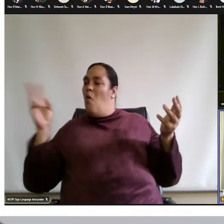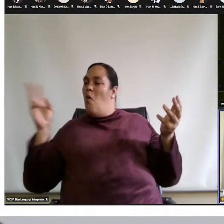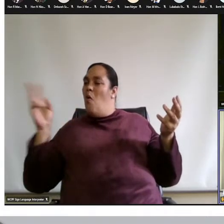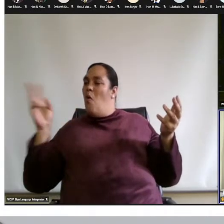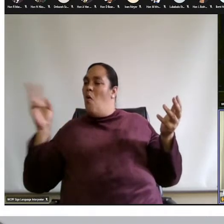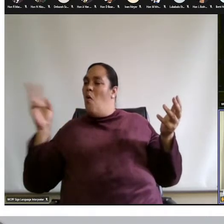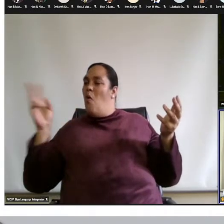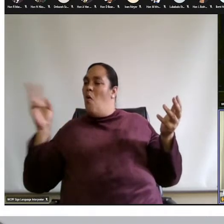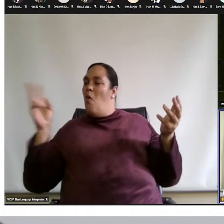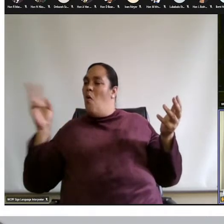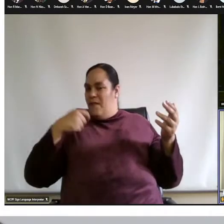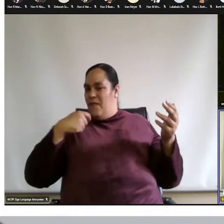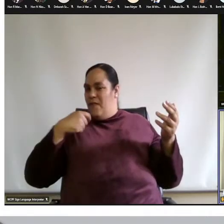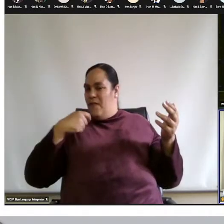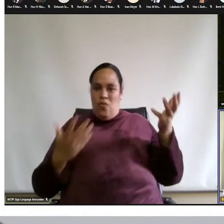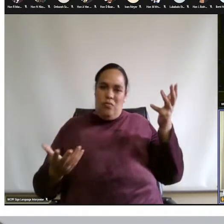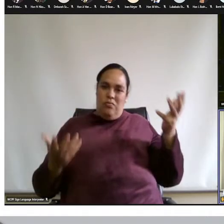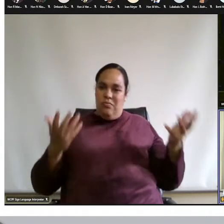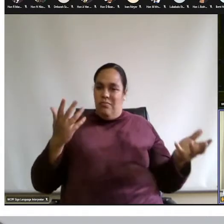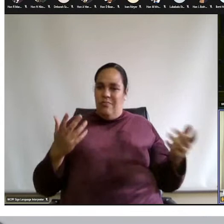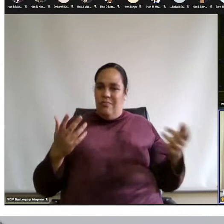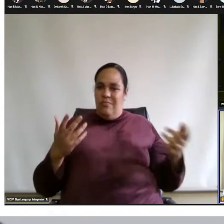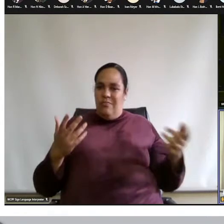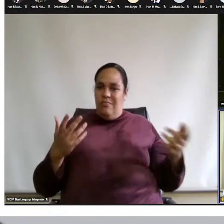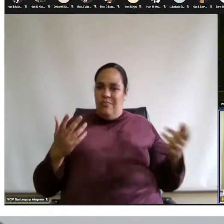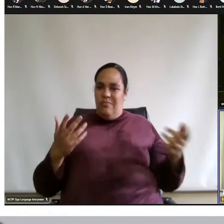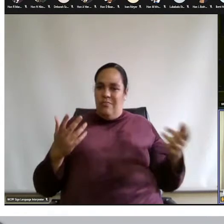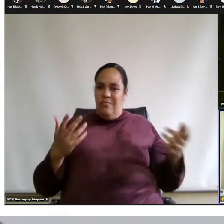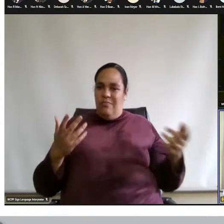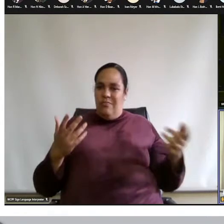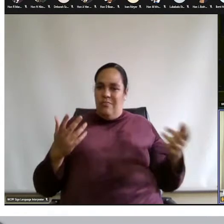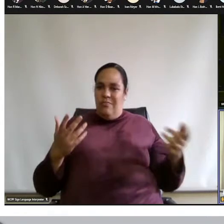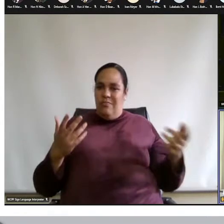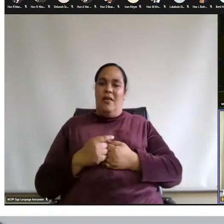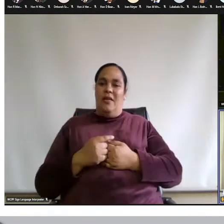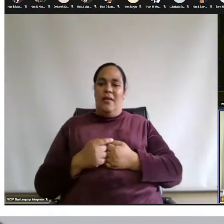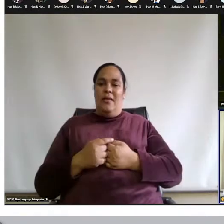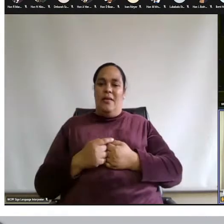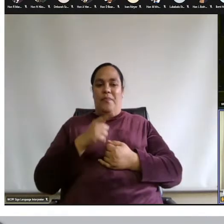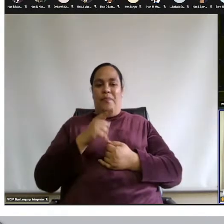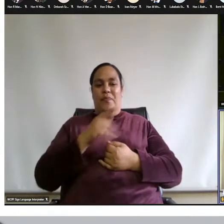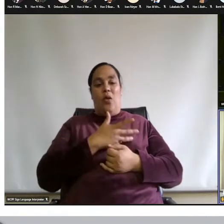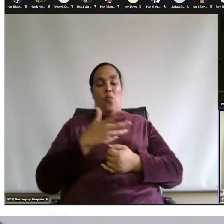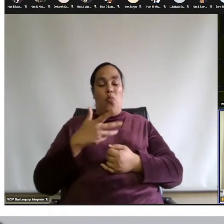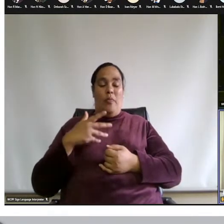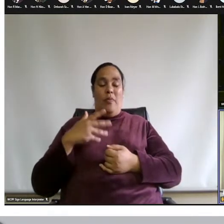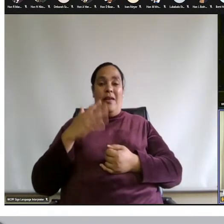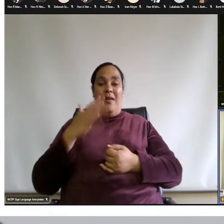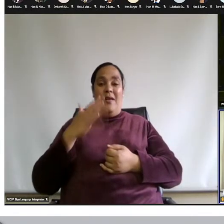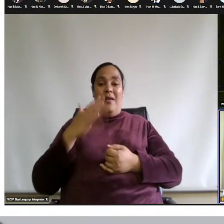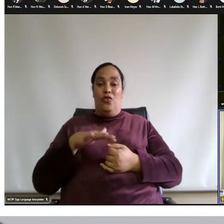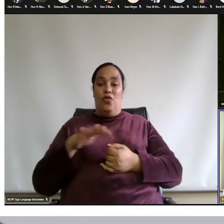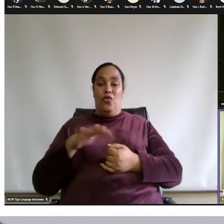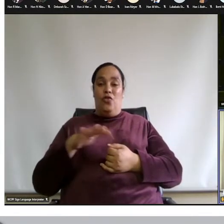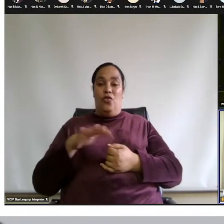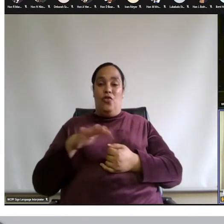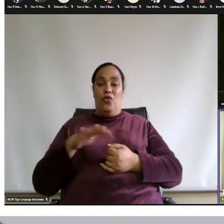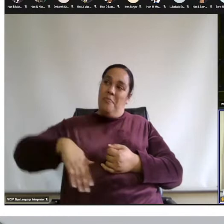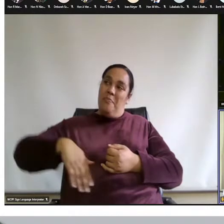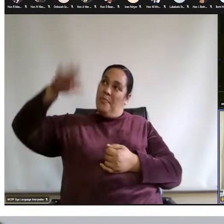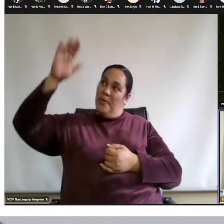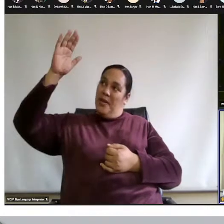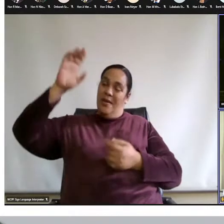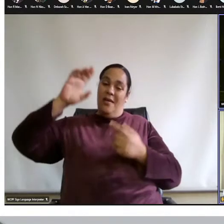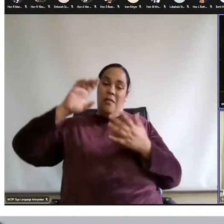feed? It's like saying this woman has 5 big children, the other one only has 1